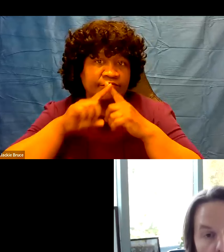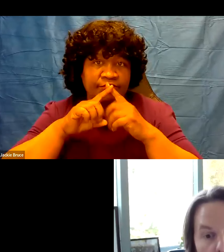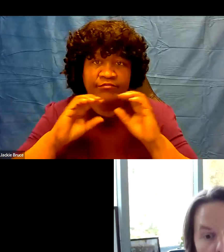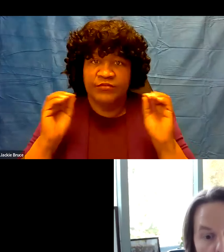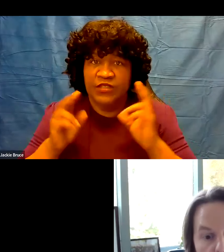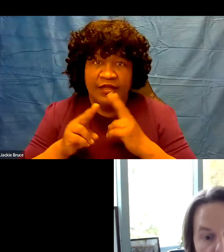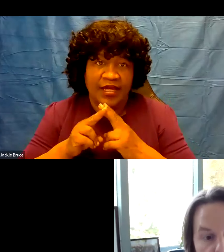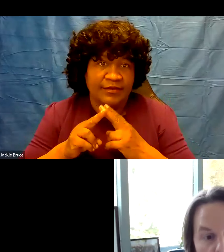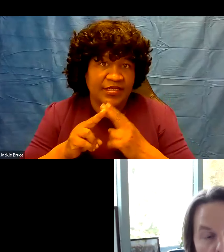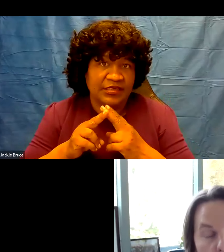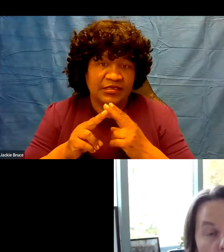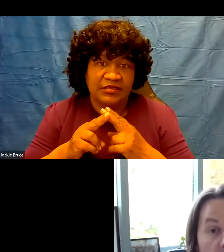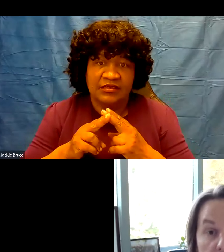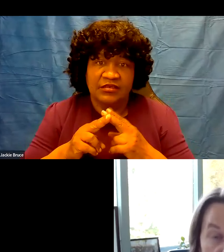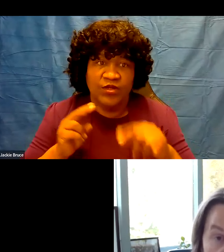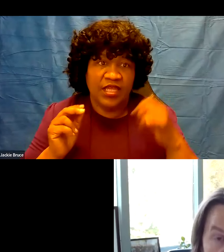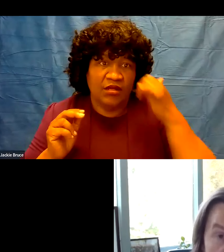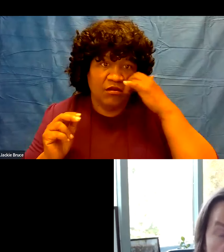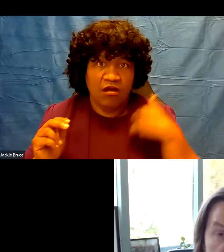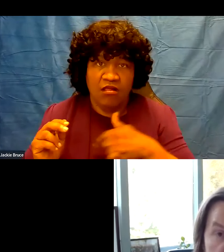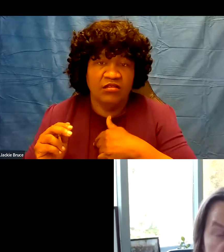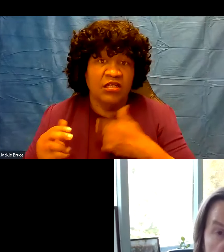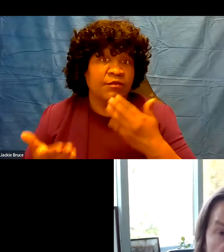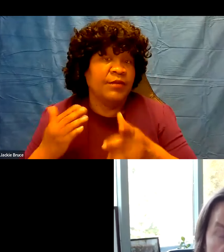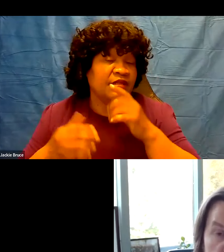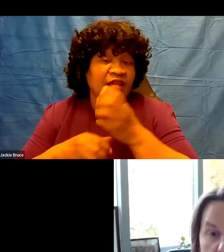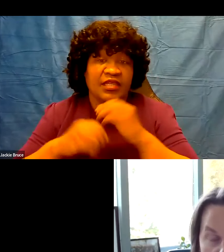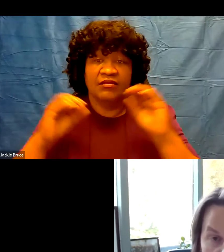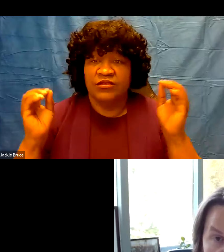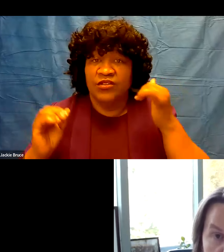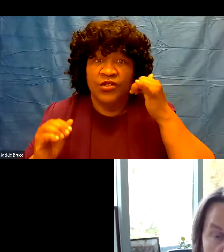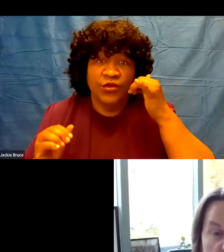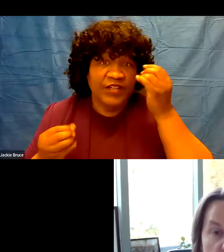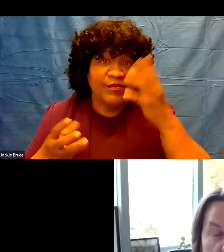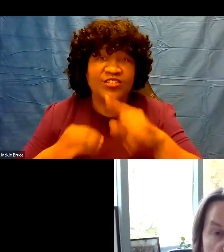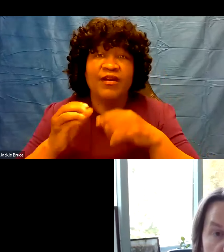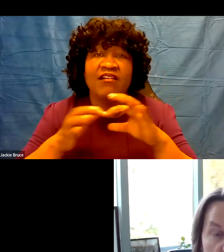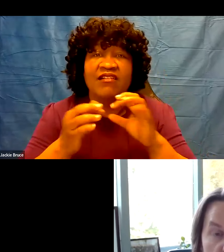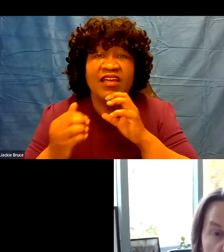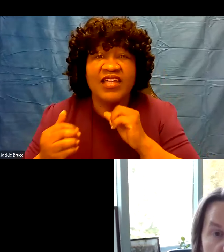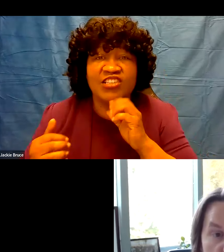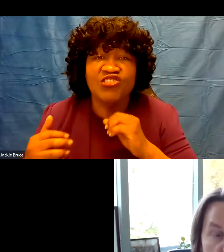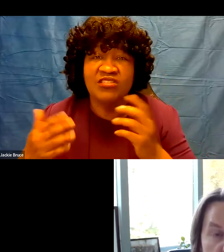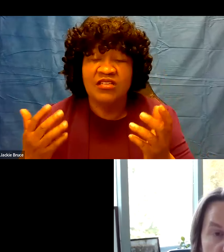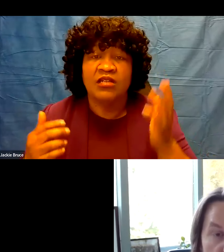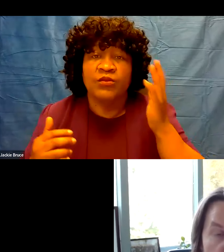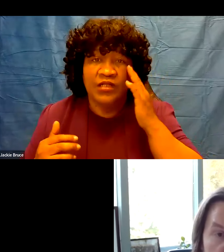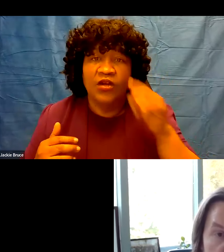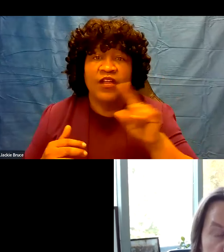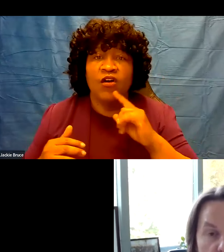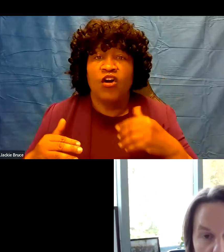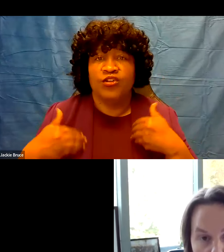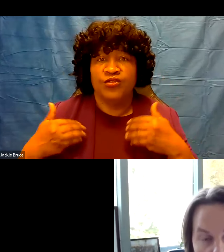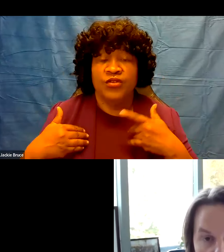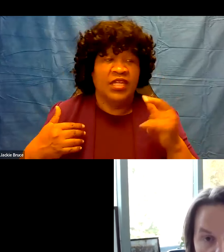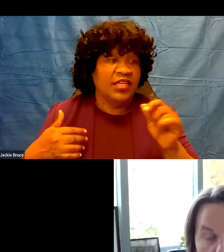know, we might not get any information on age or anything like that. We would just know that they're a youth, and if they're not